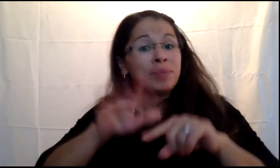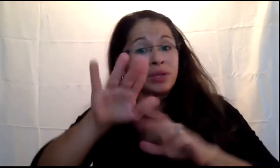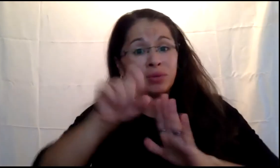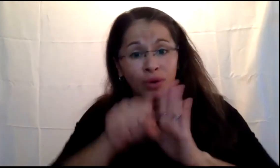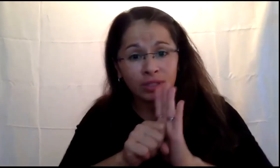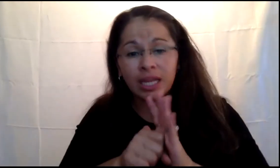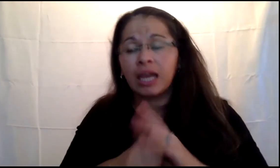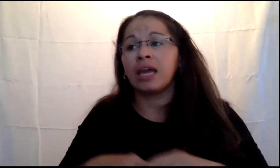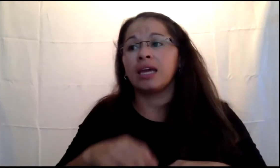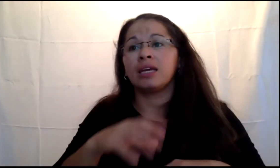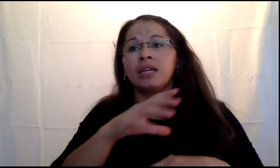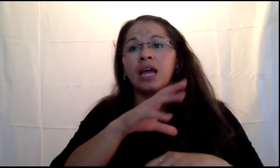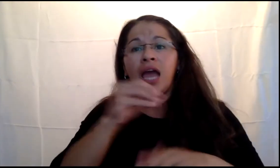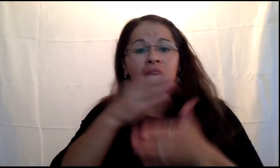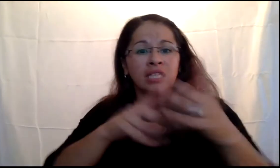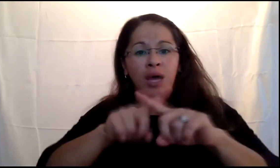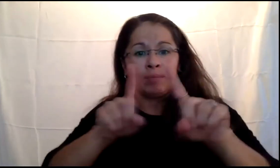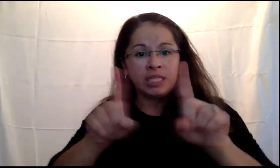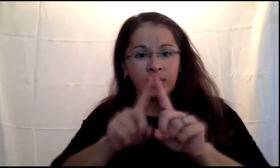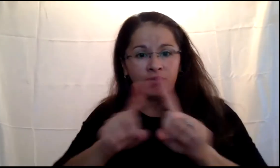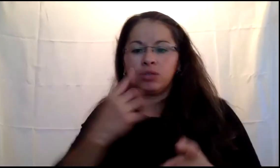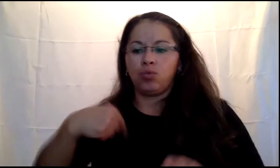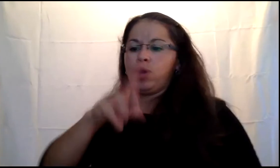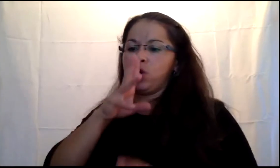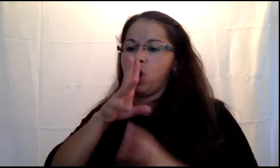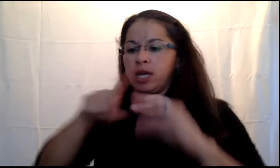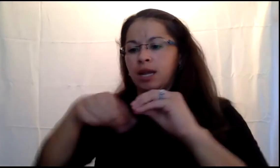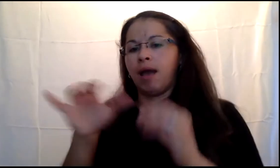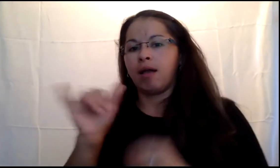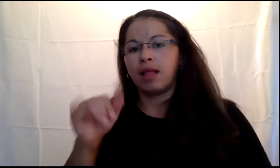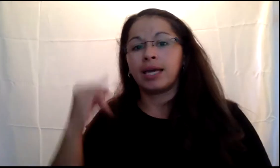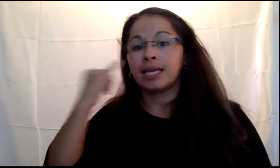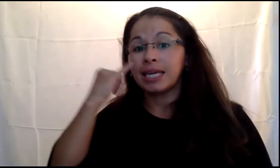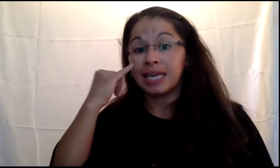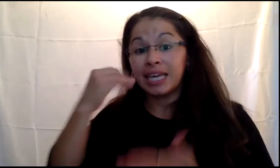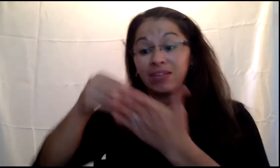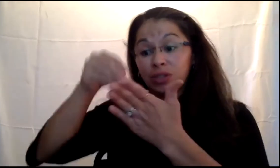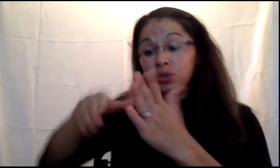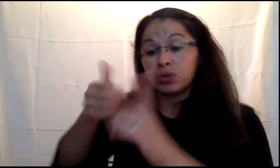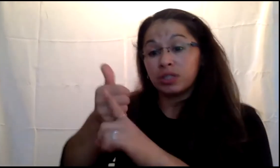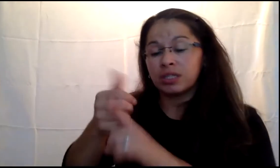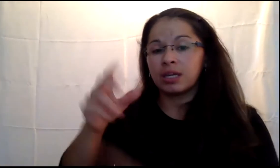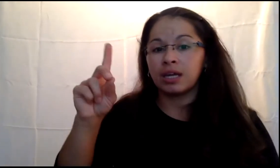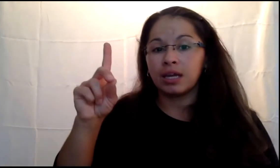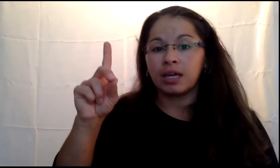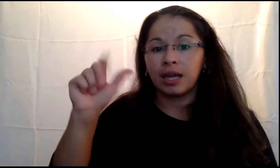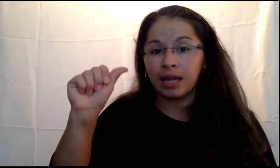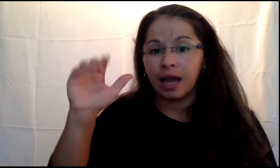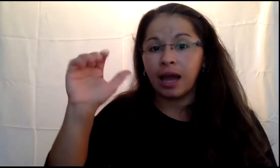between some of these terms that we're throwing out, such as like if a student is documented or has DACA versus just doesn't have access